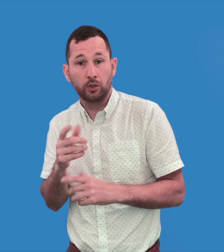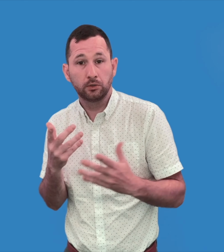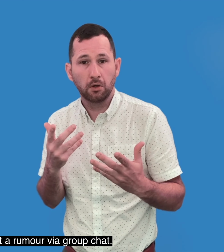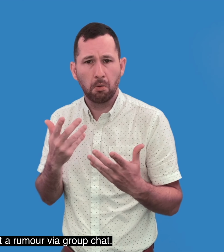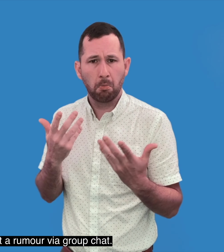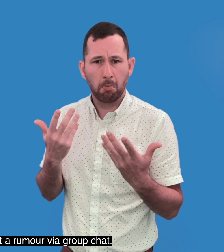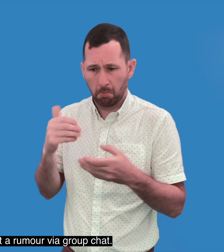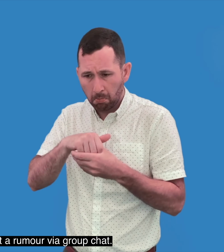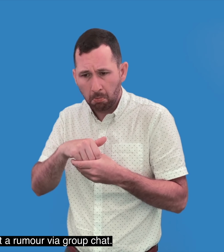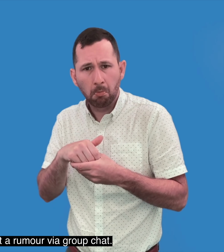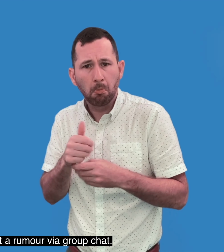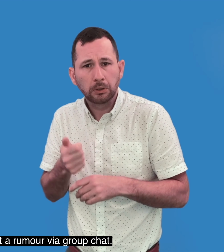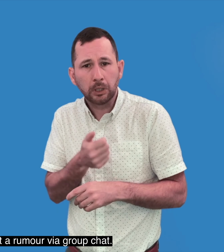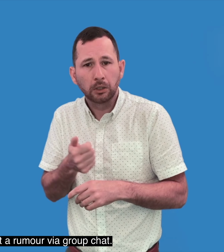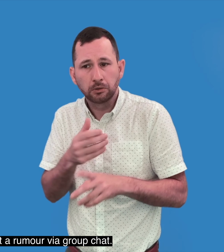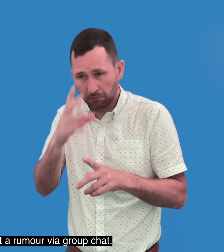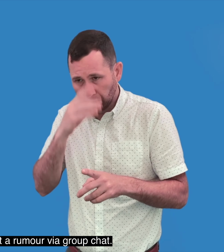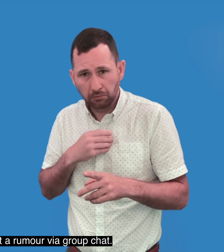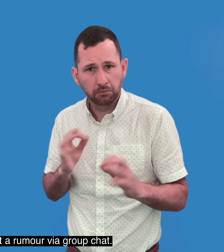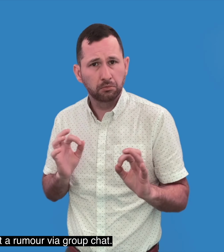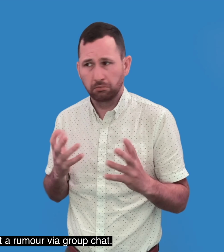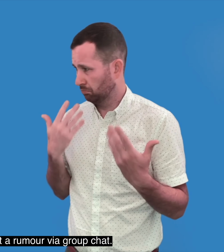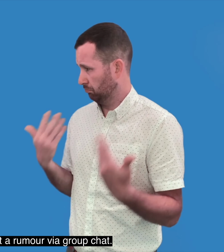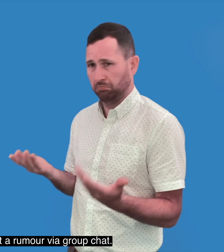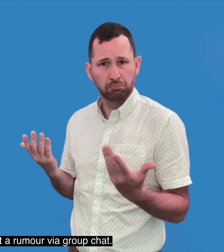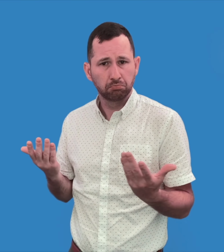This person sent a rumour via group chat.